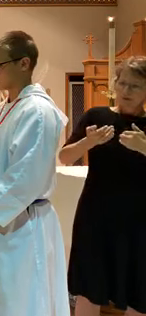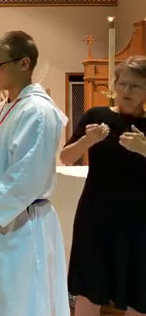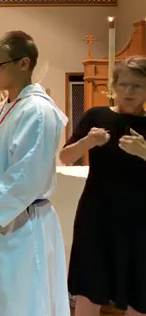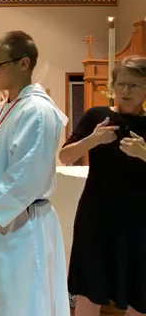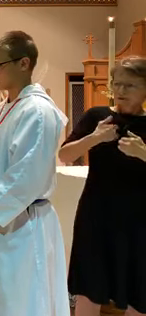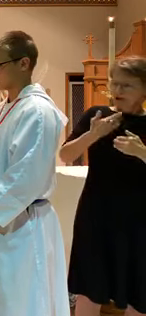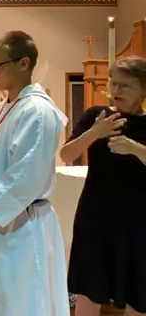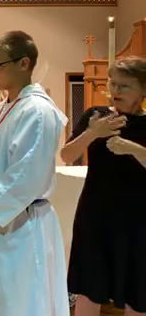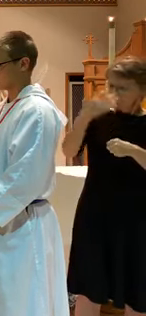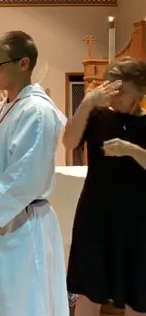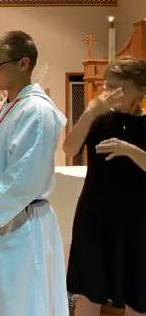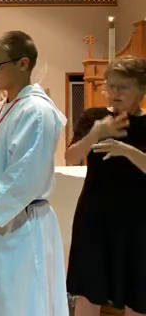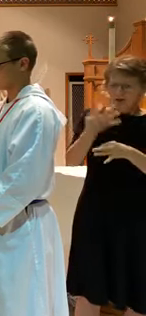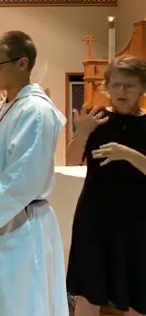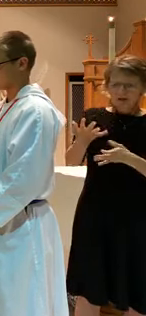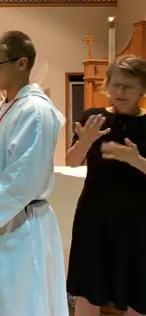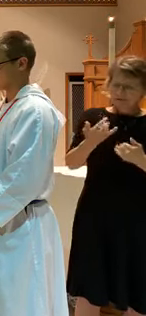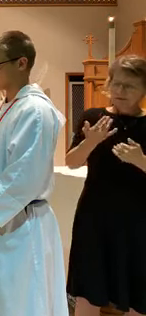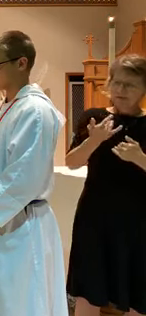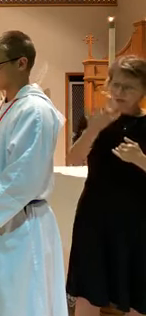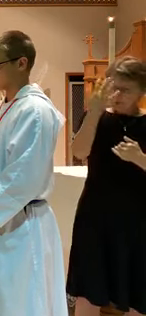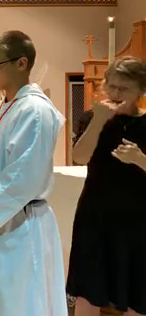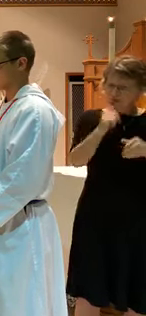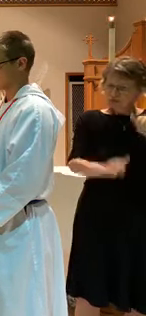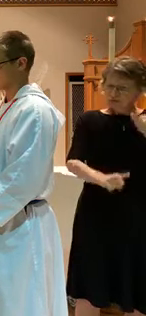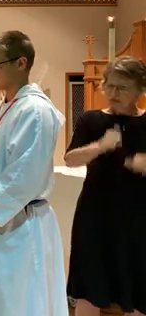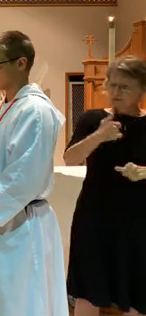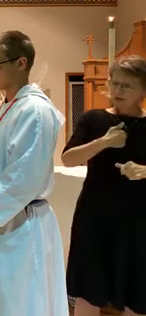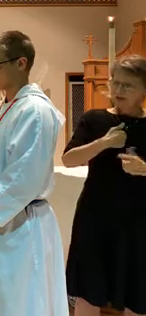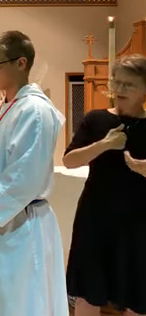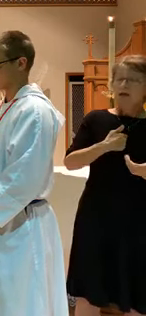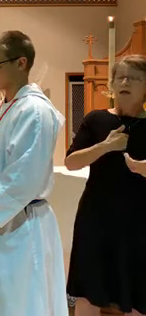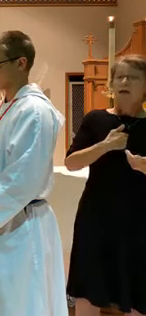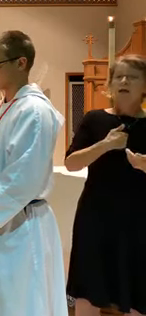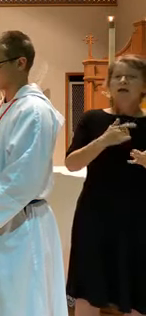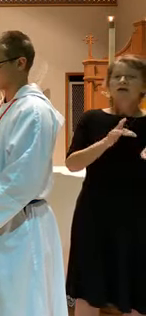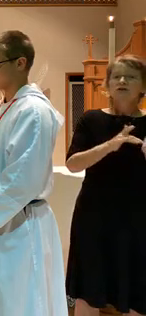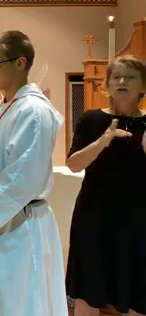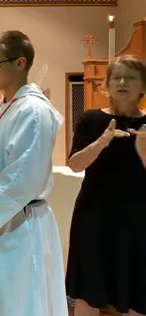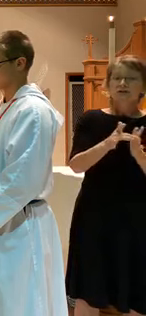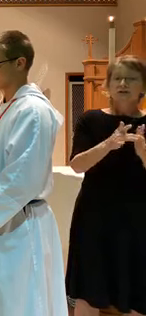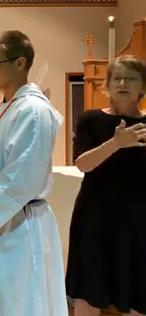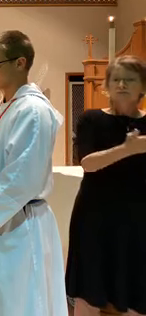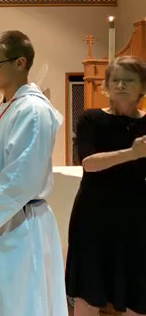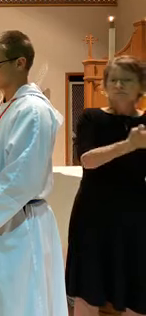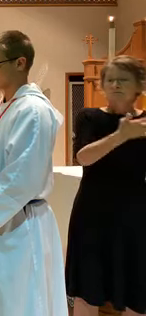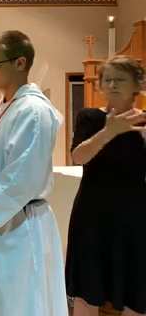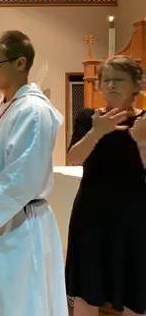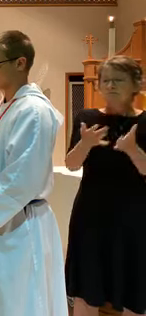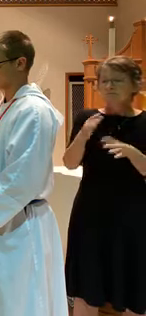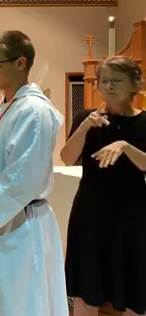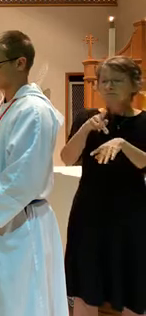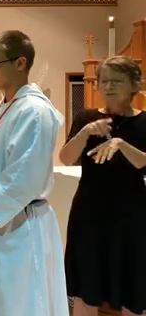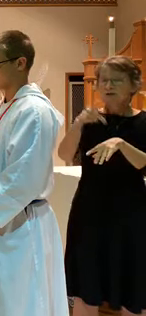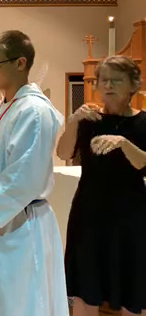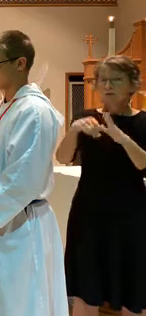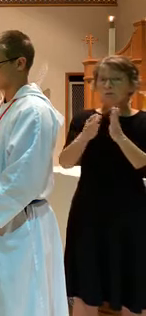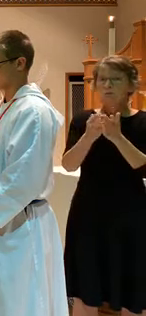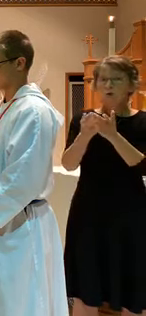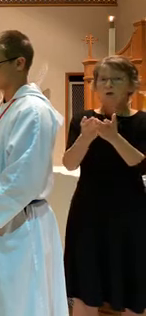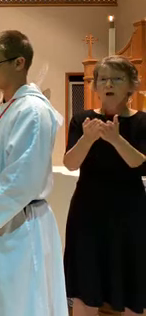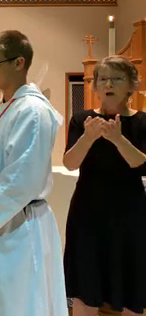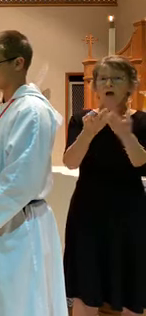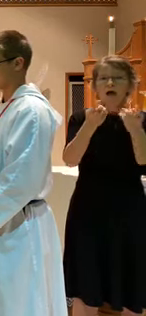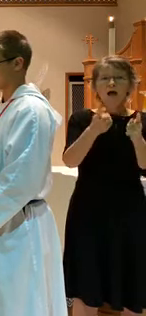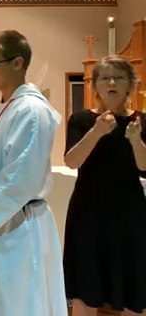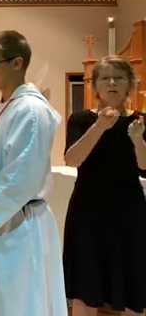of little faith, why did you doubt?" After they got into the boat, the wind died down. Those